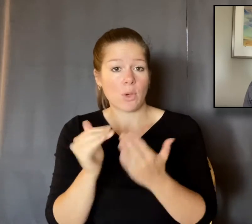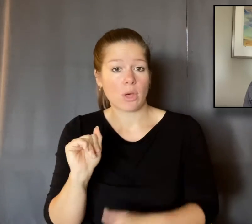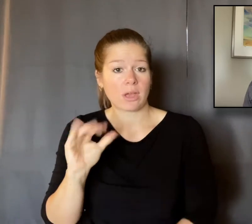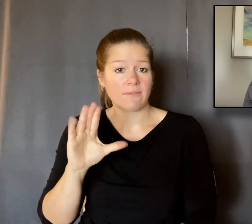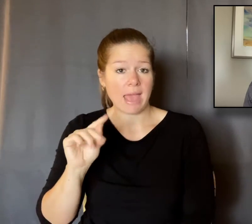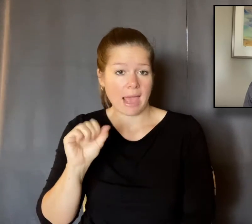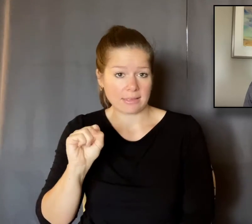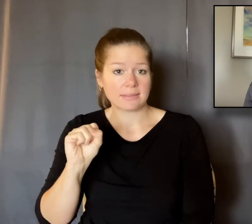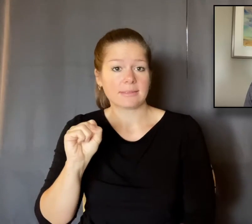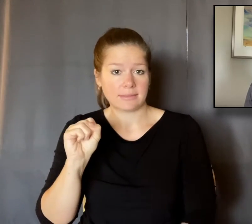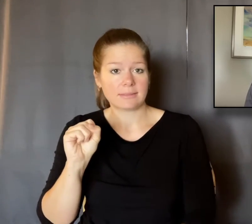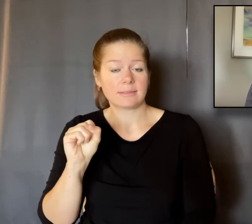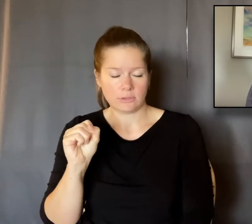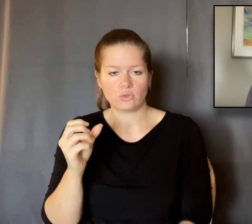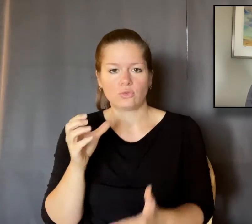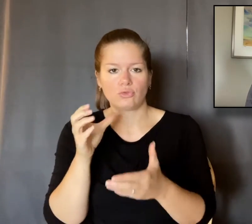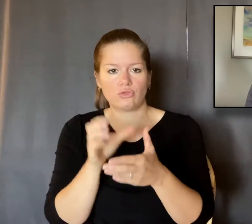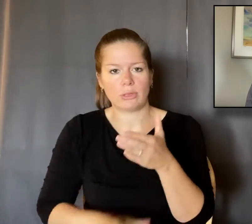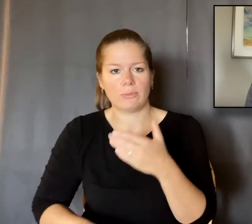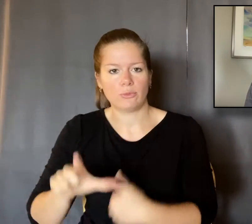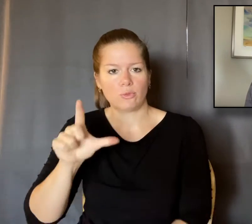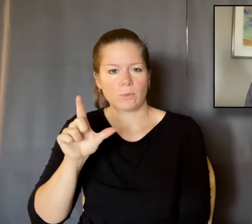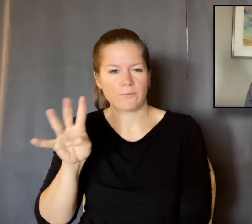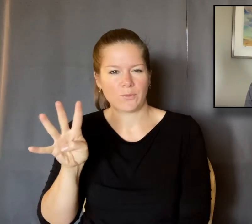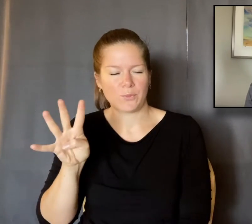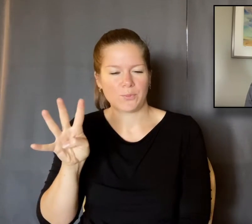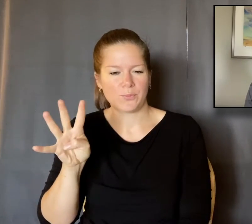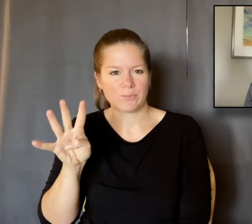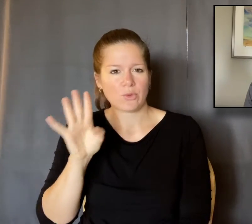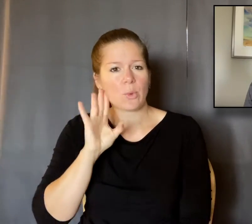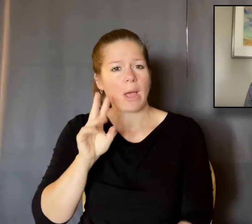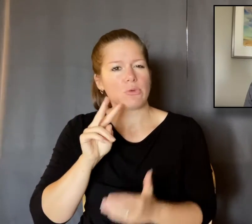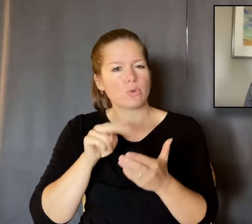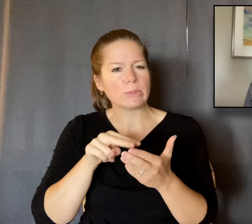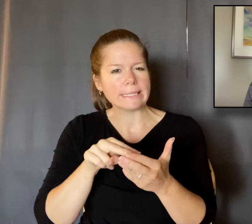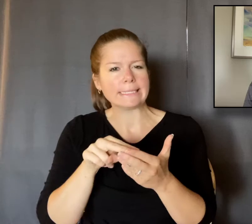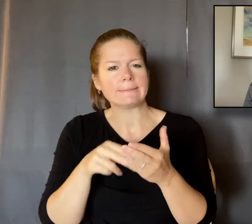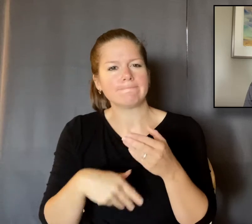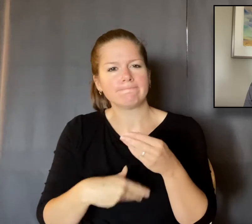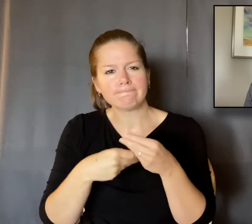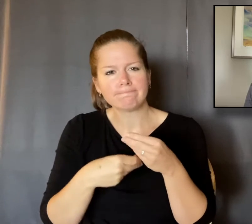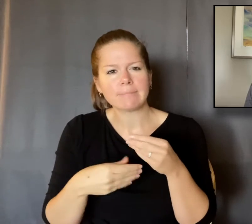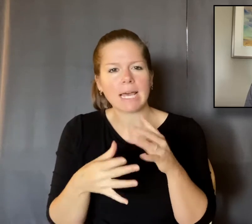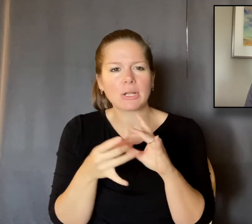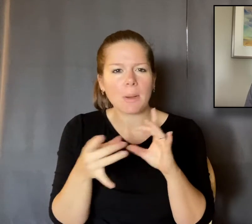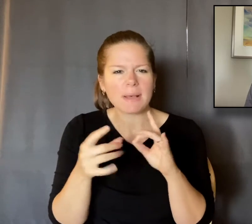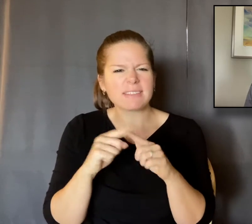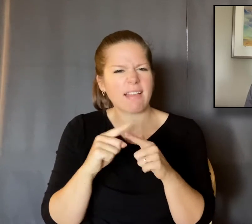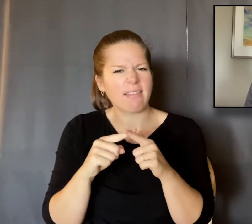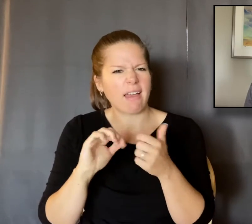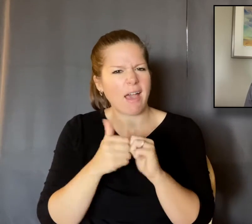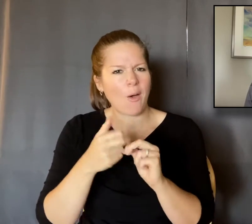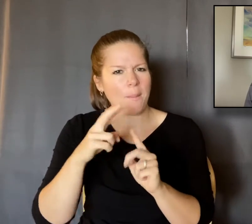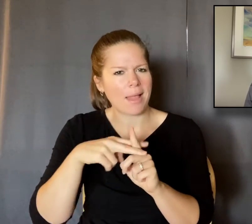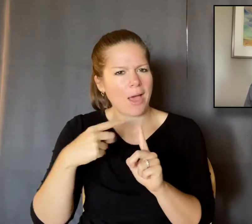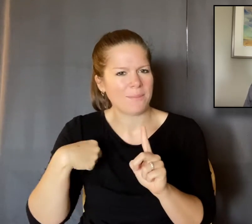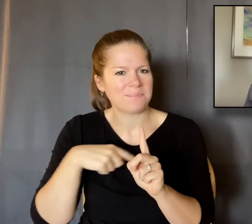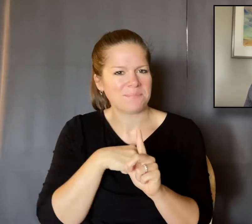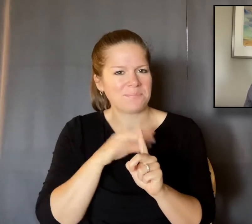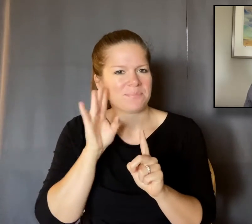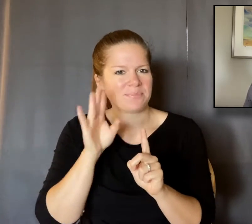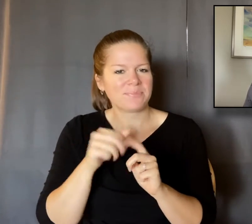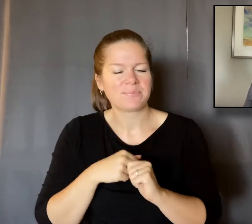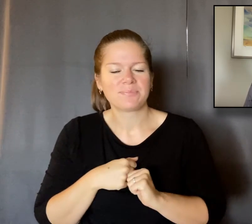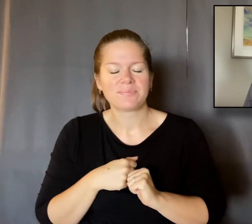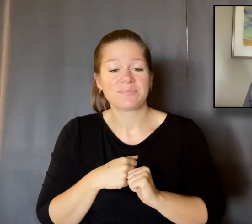of the annual reading plan, and I want to walk you through it. And then there's really a big takeaway from this text, and I'm really excited to talk about it